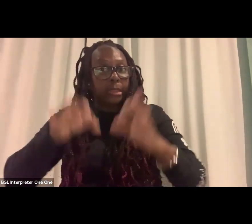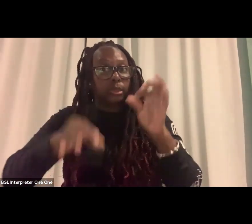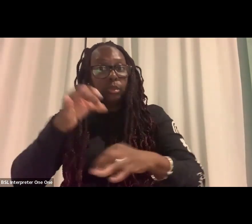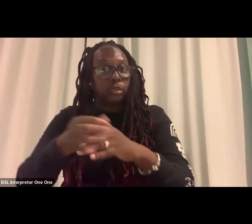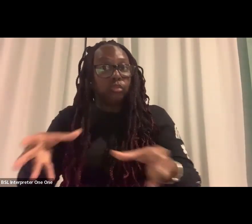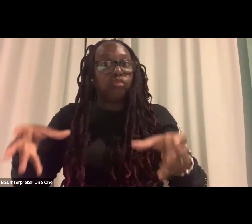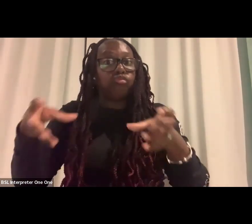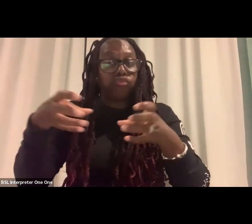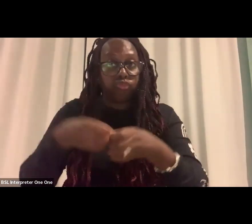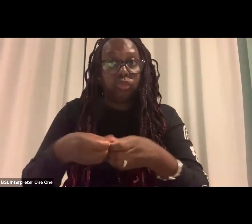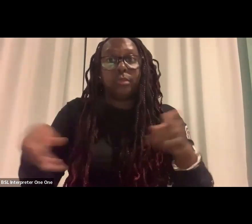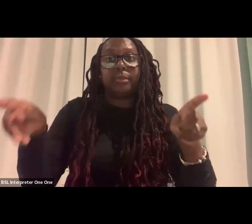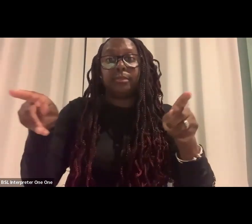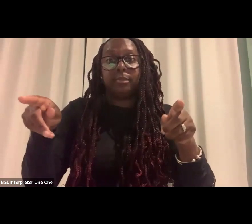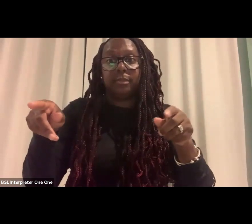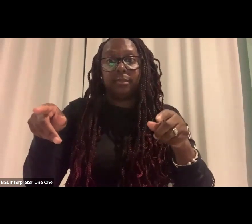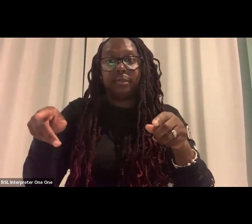and